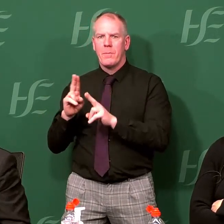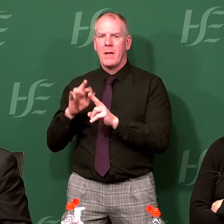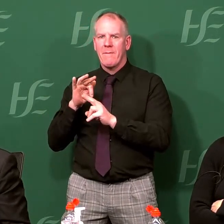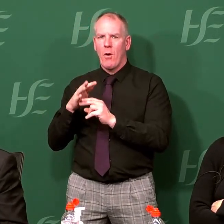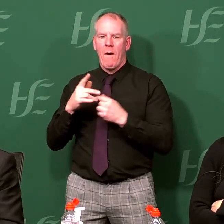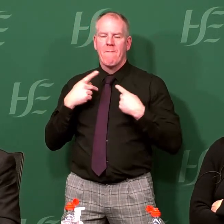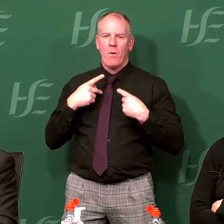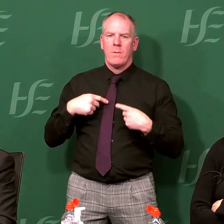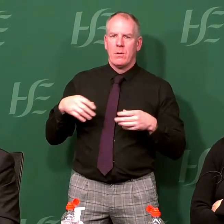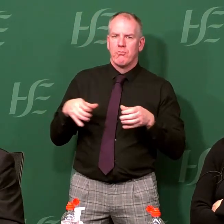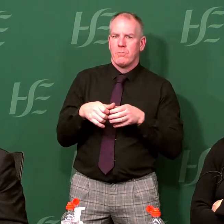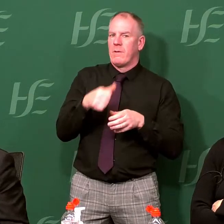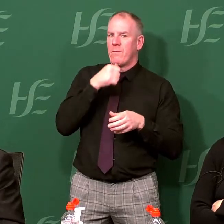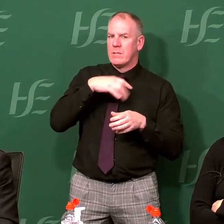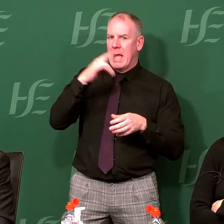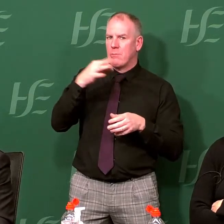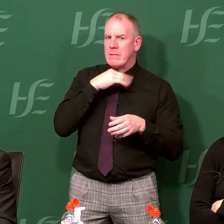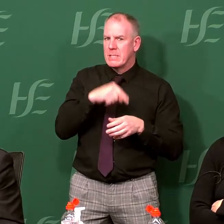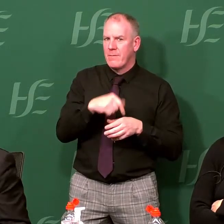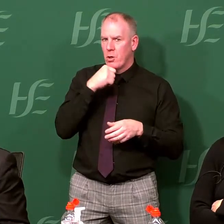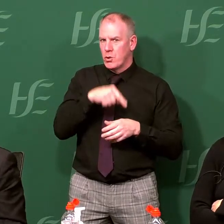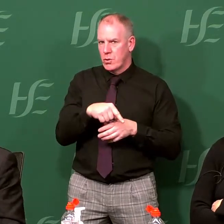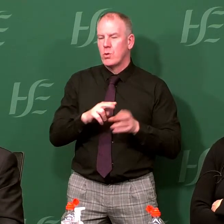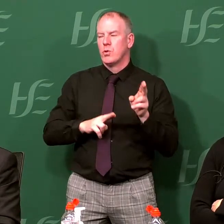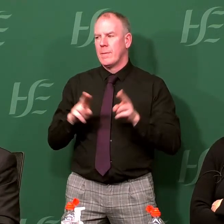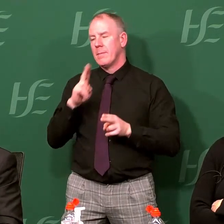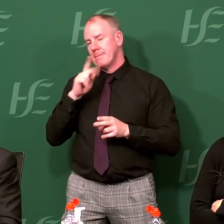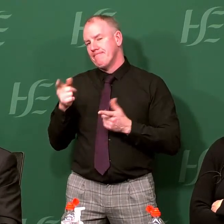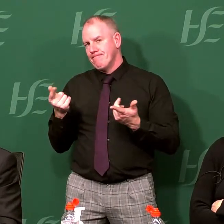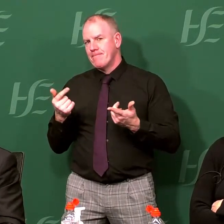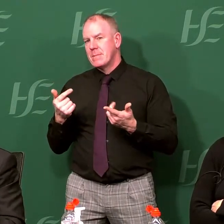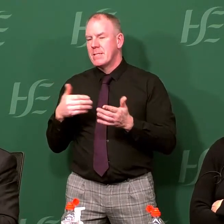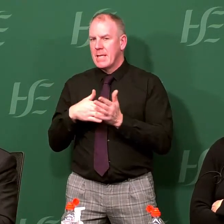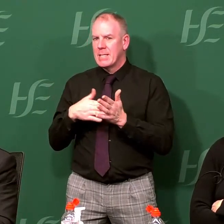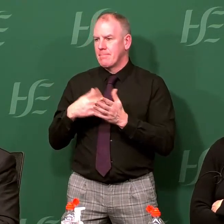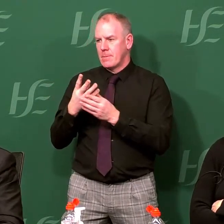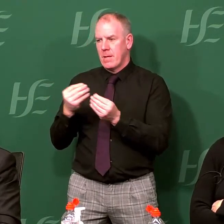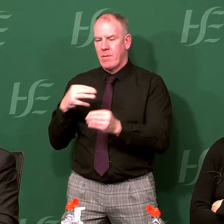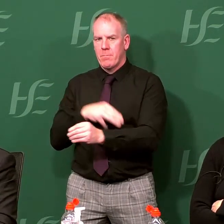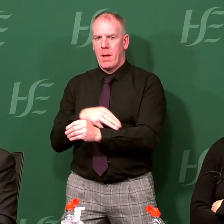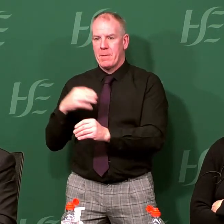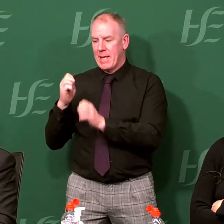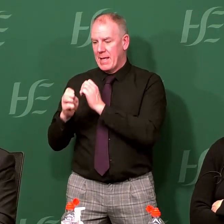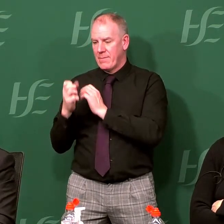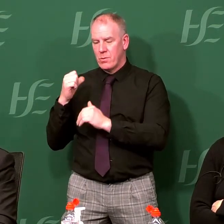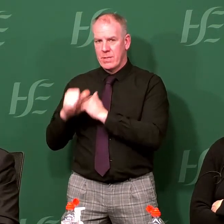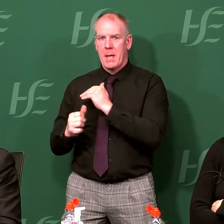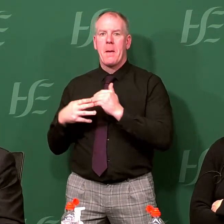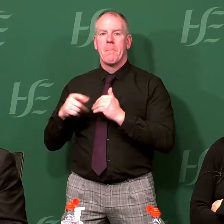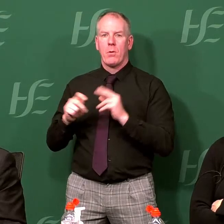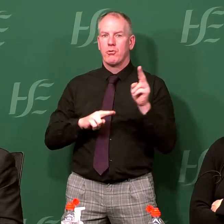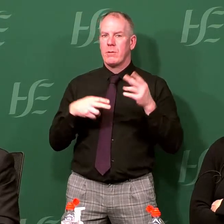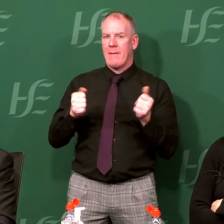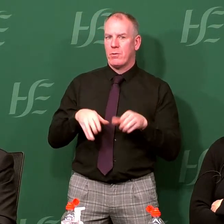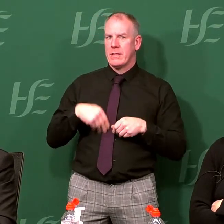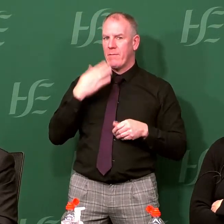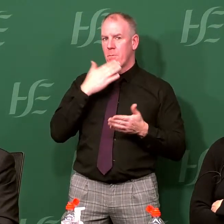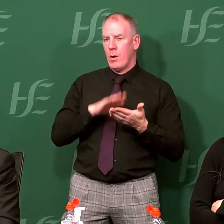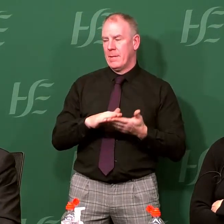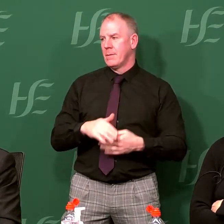the higher risk kids. So we've addressed that. By the end of today, most of them should have received an